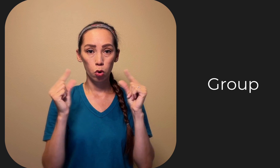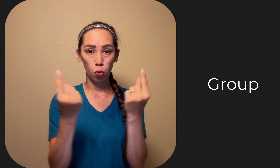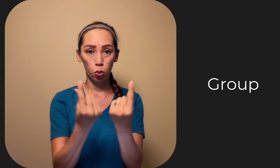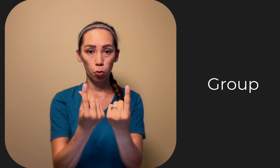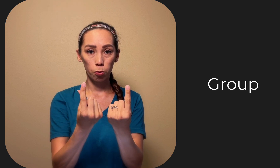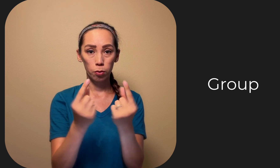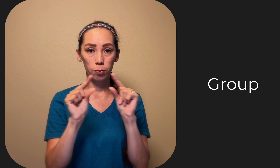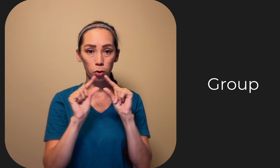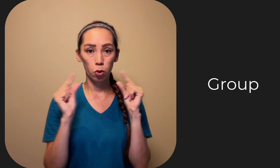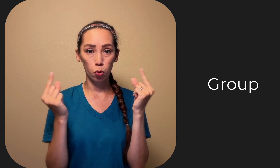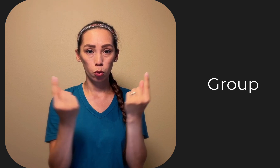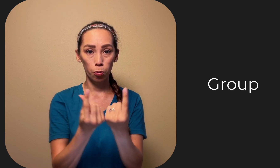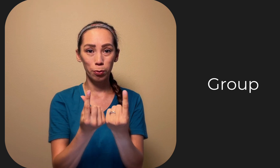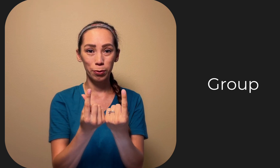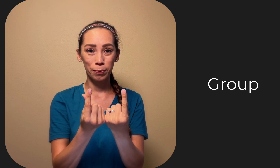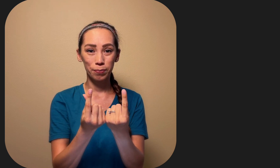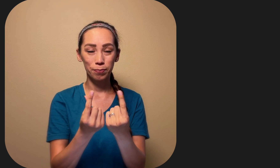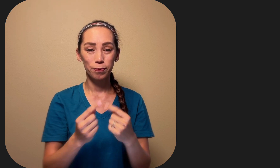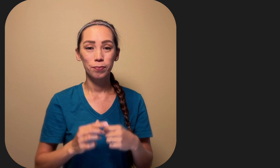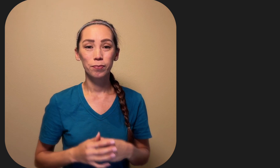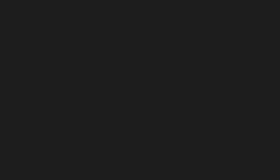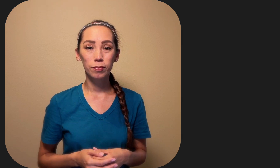G's for group.